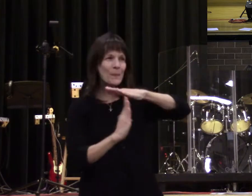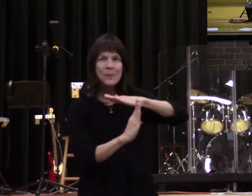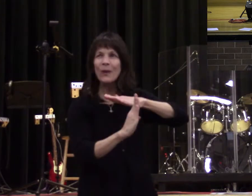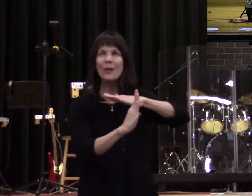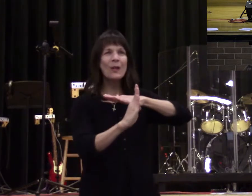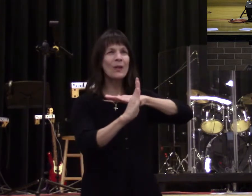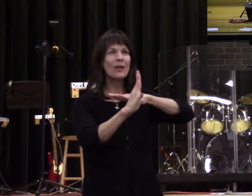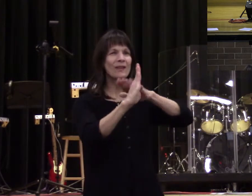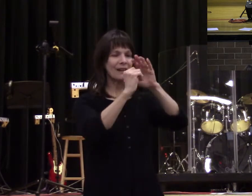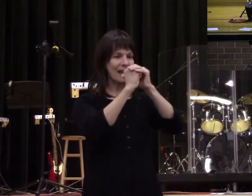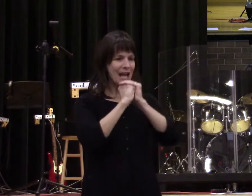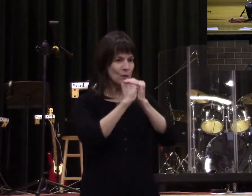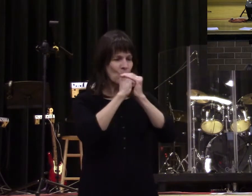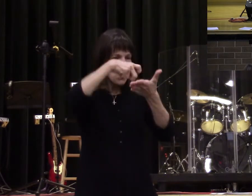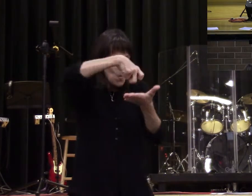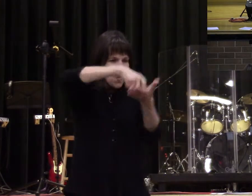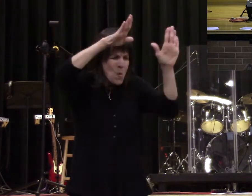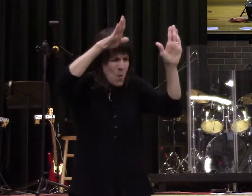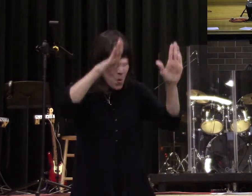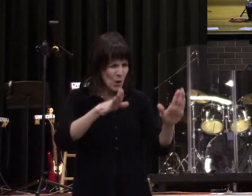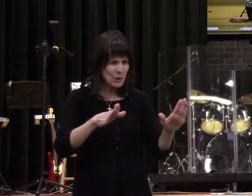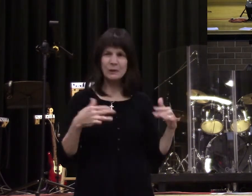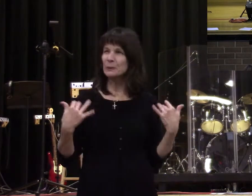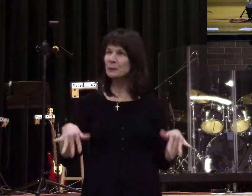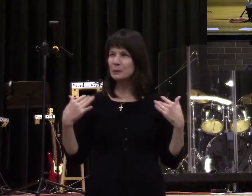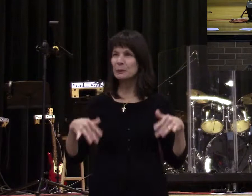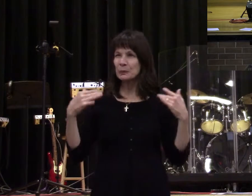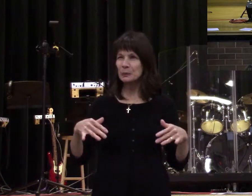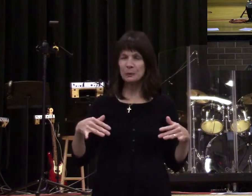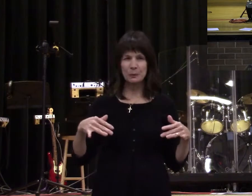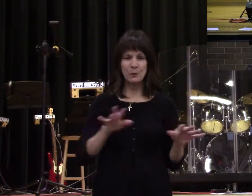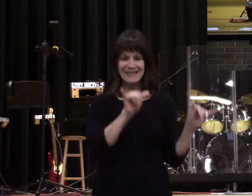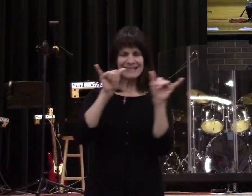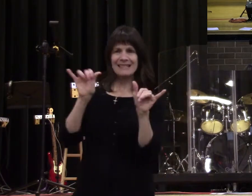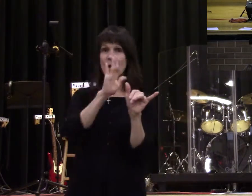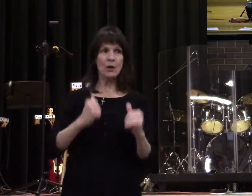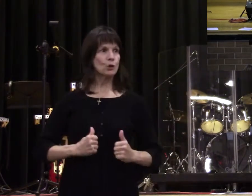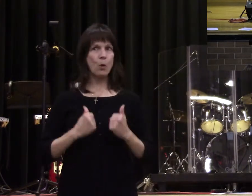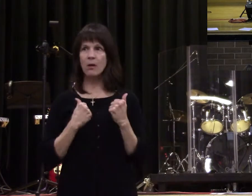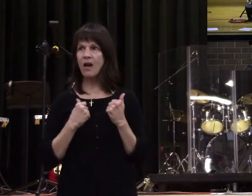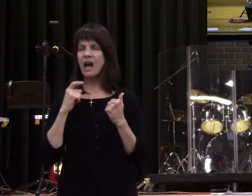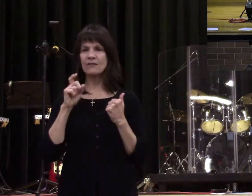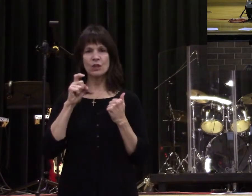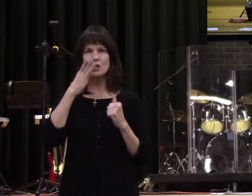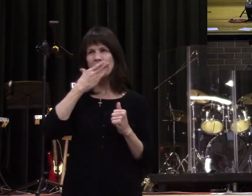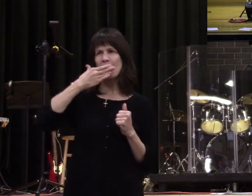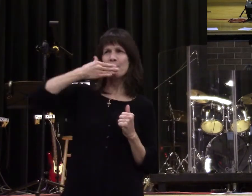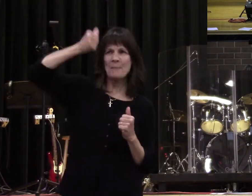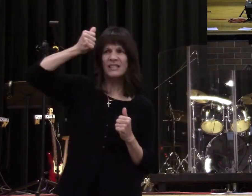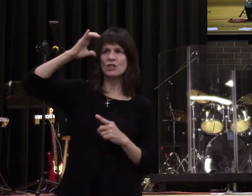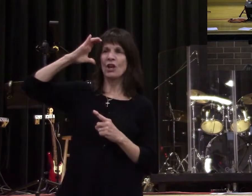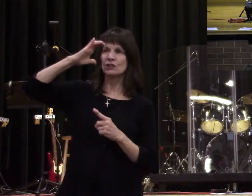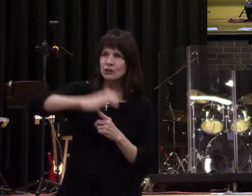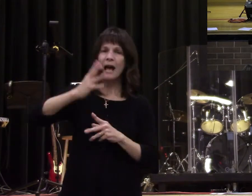was in worship. You don't put enough value on your worship to Jesus. It should be the best thing to do.